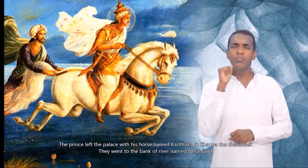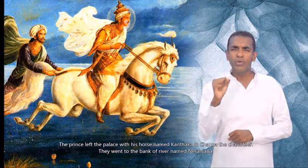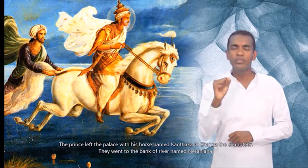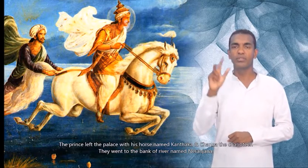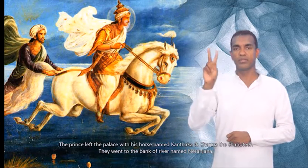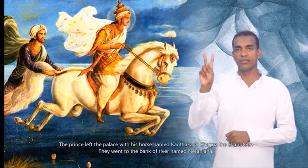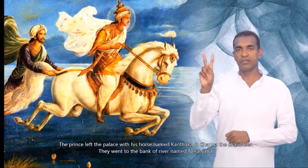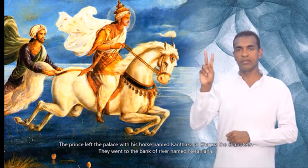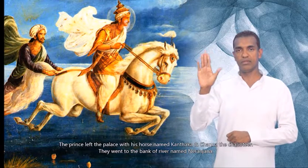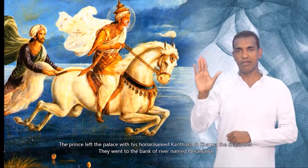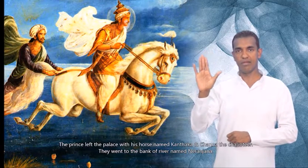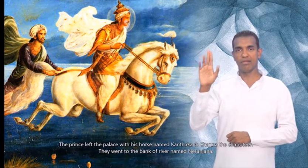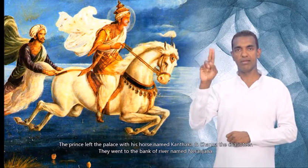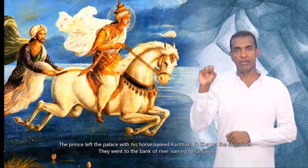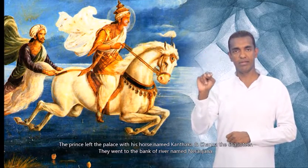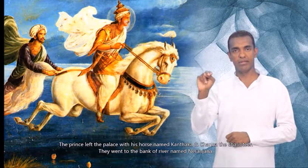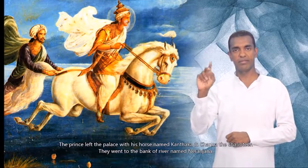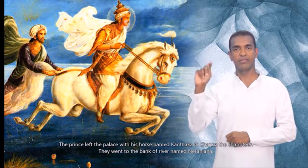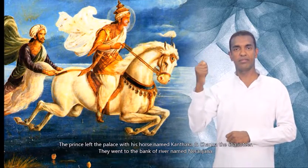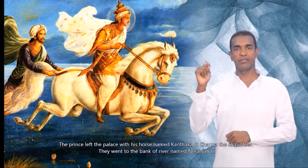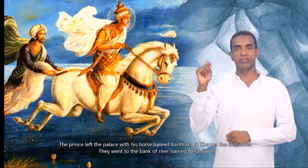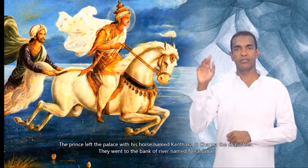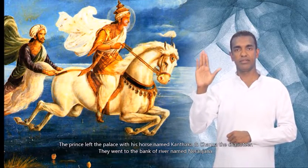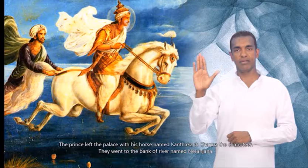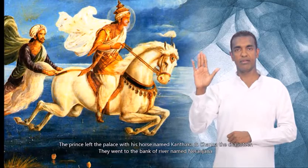the bank of the river named Neranjana.